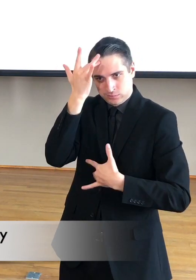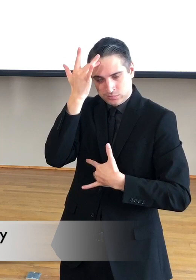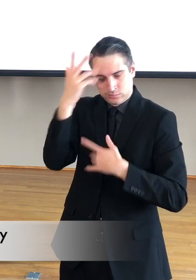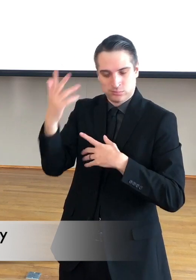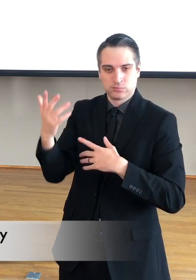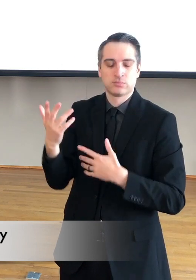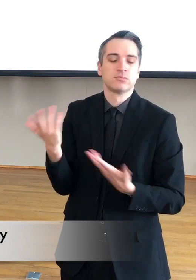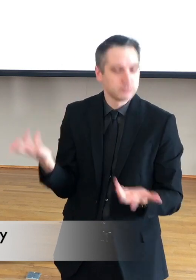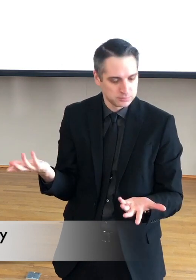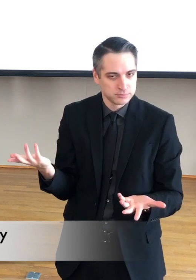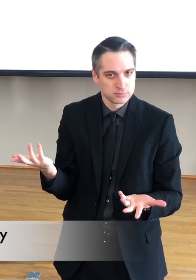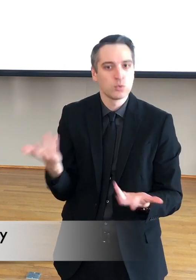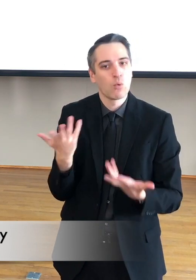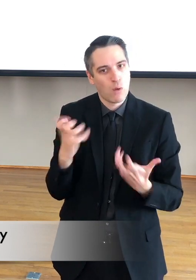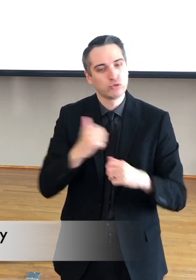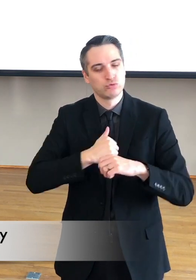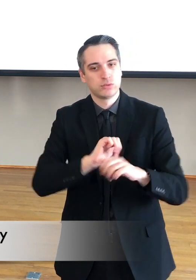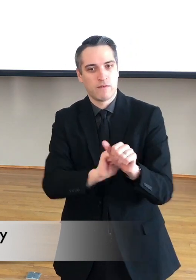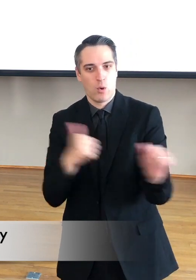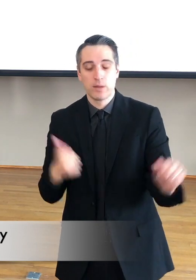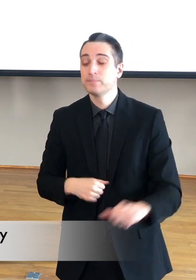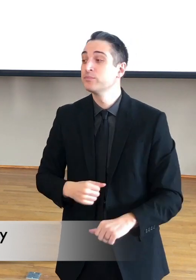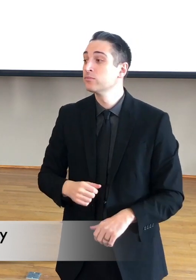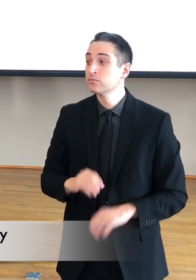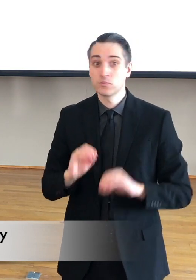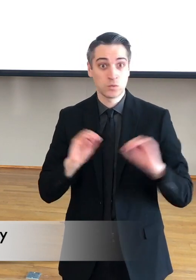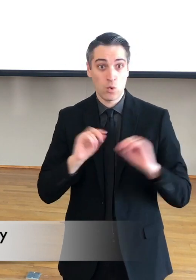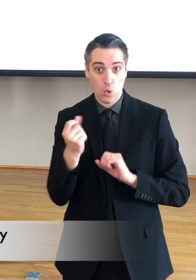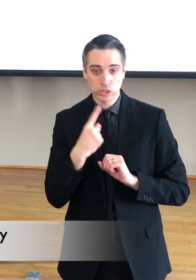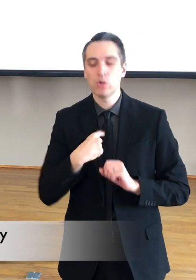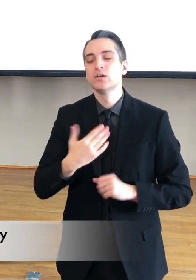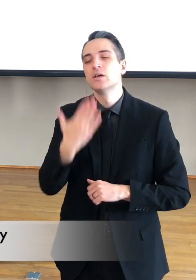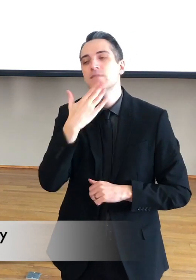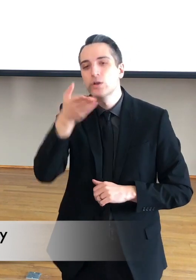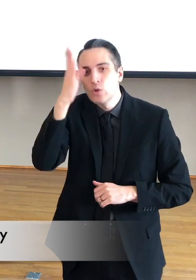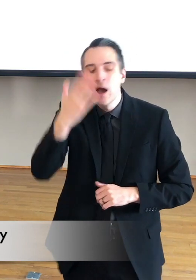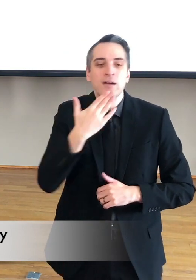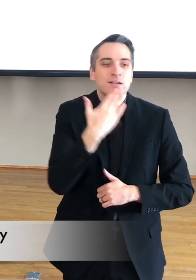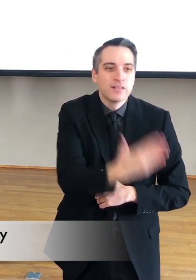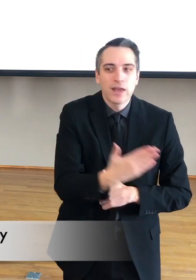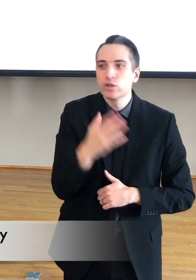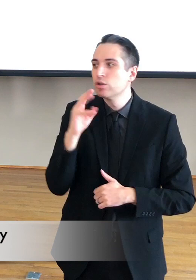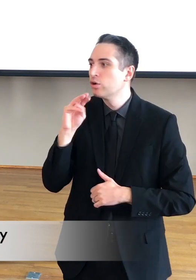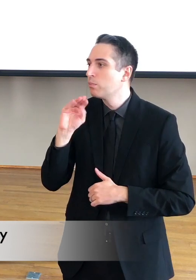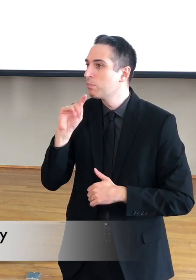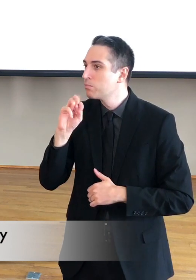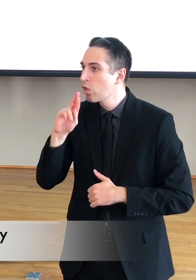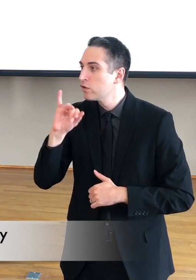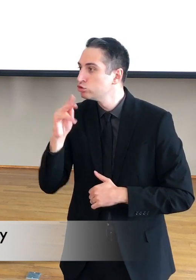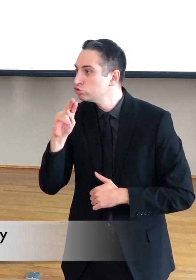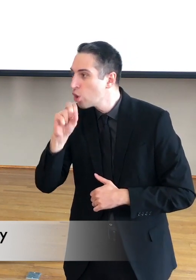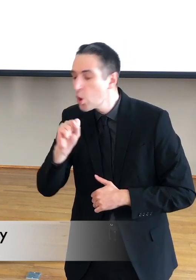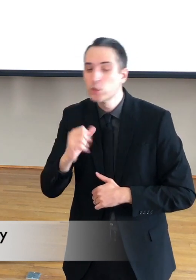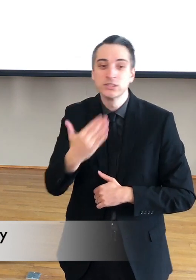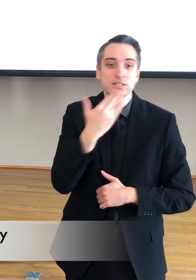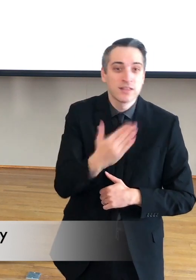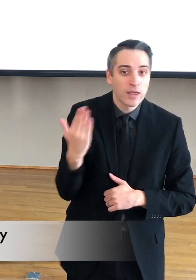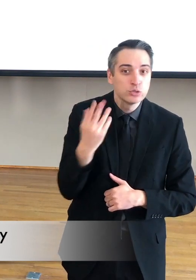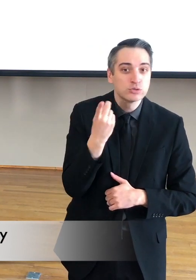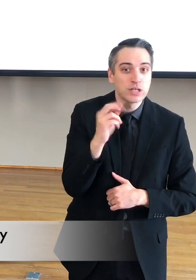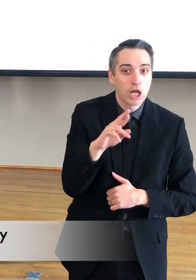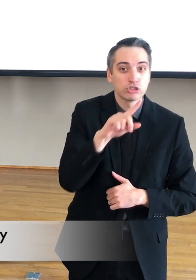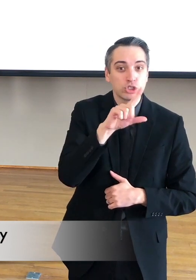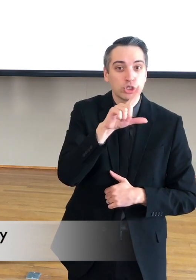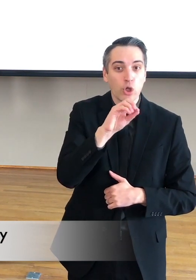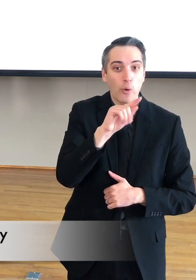With that again, God bless you guys, and thank you. Thank you, Dr. Lopez. Thank you, Dr. Reynolds. Thank you, Mother Jones, for being here in one of the help